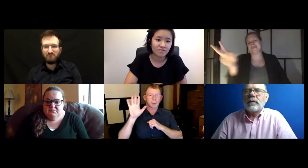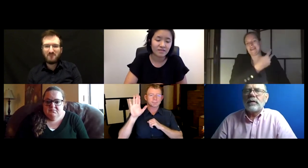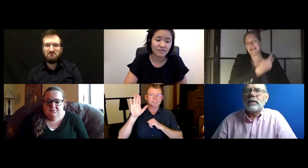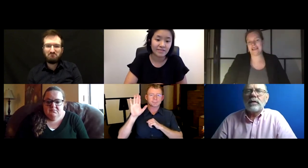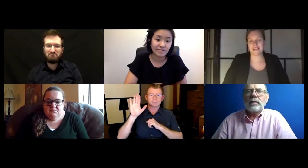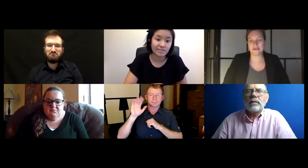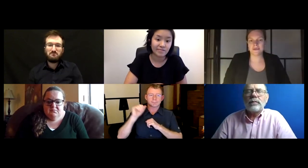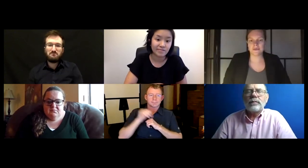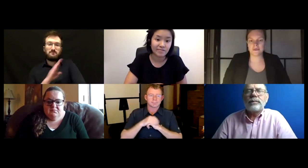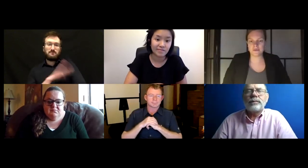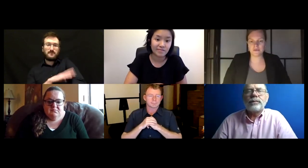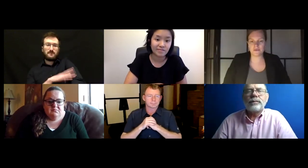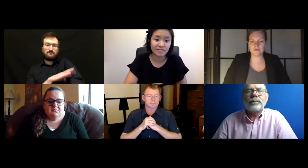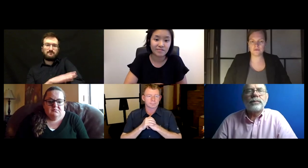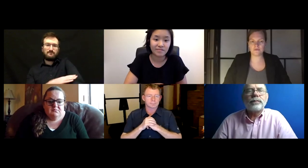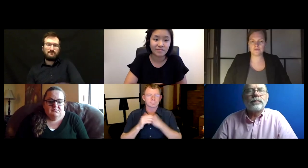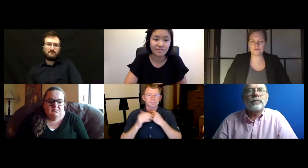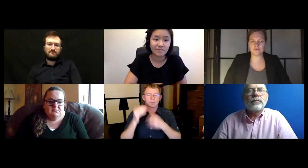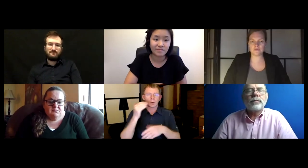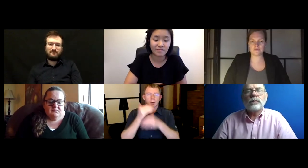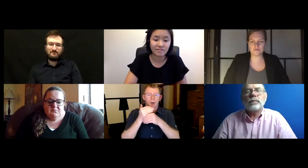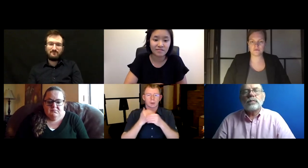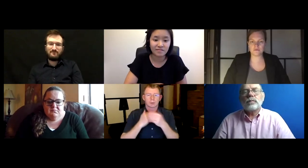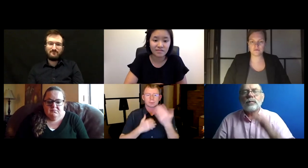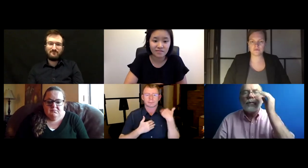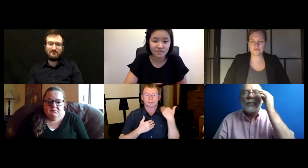central repository. Bruce?